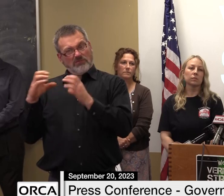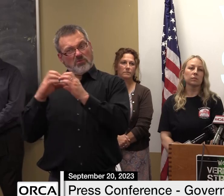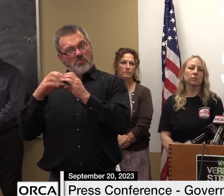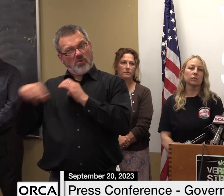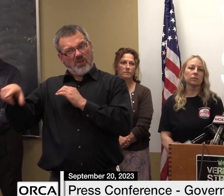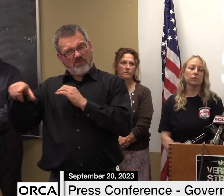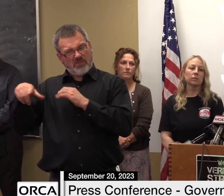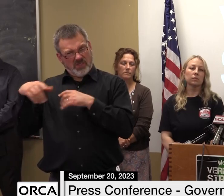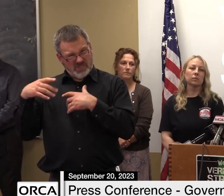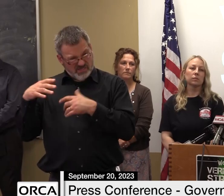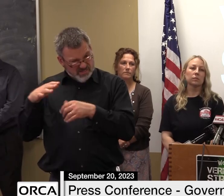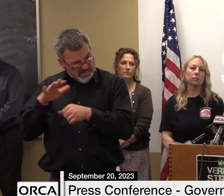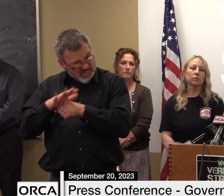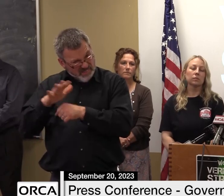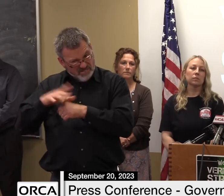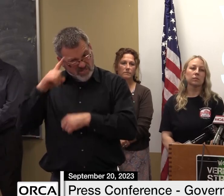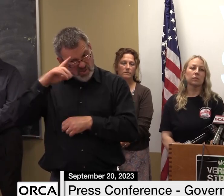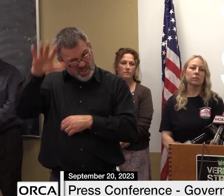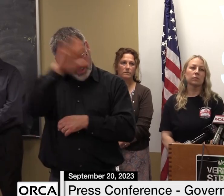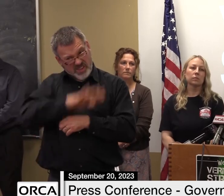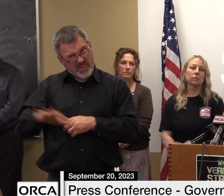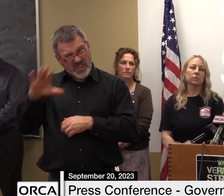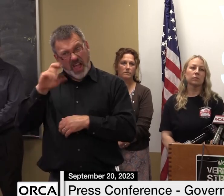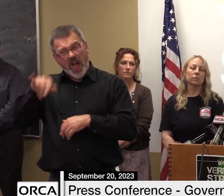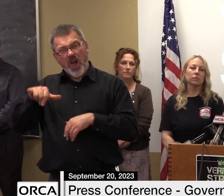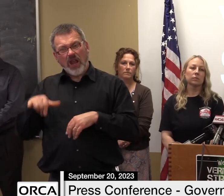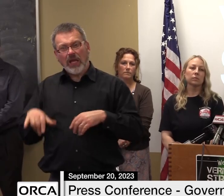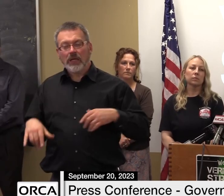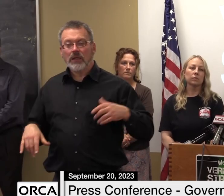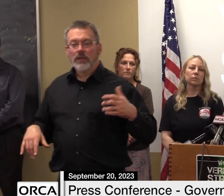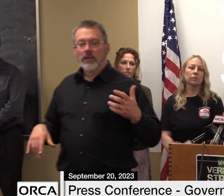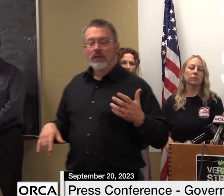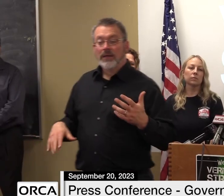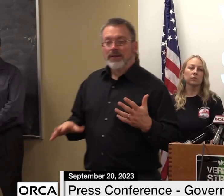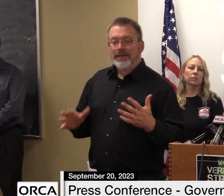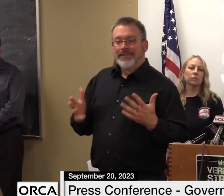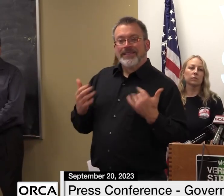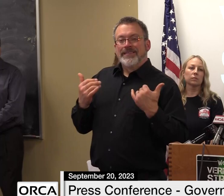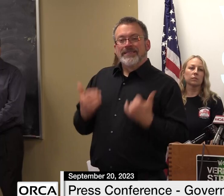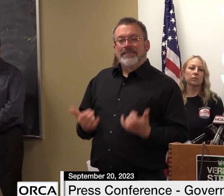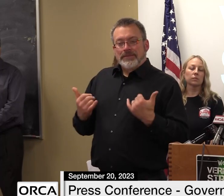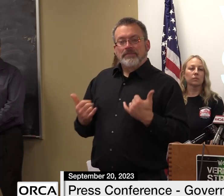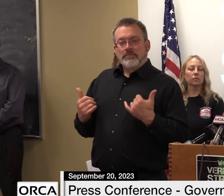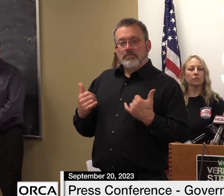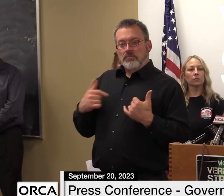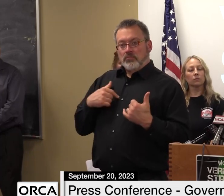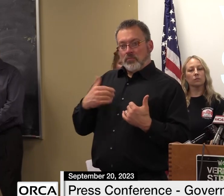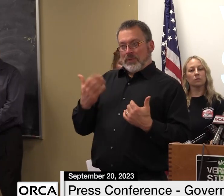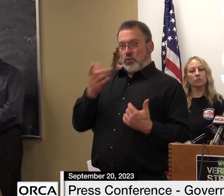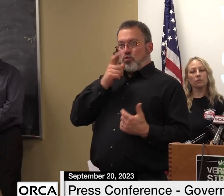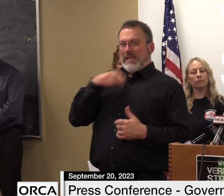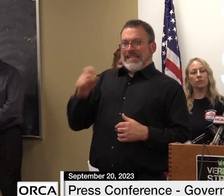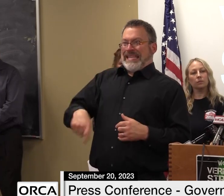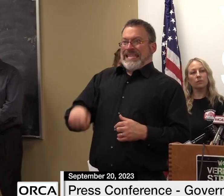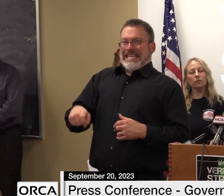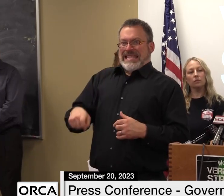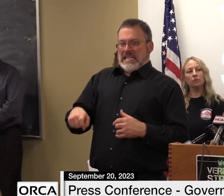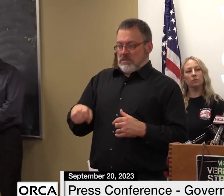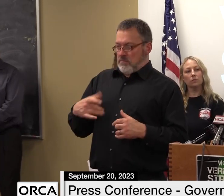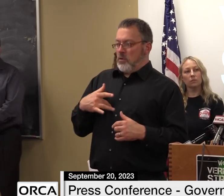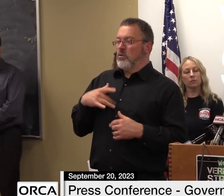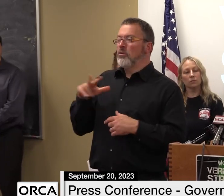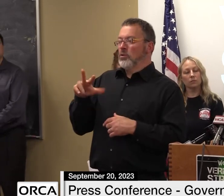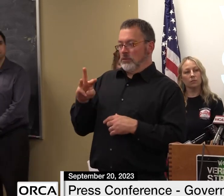right now, it will more than handle the population we have. What we don't know is of the 200 some odd people